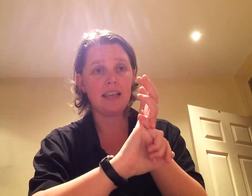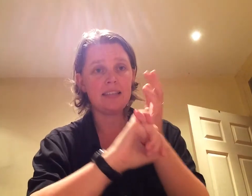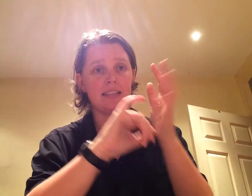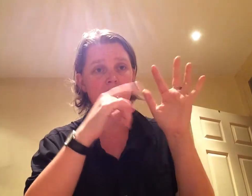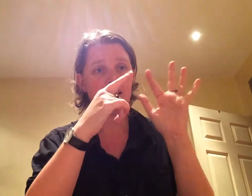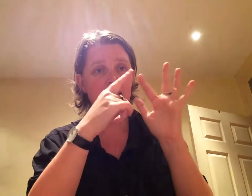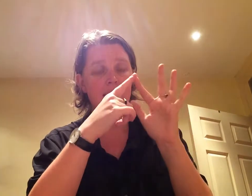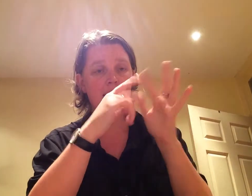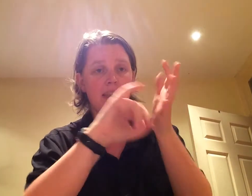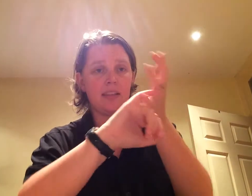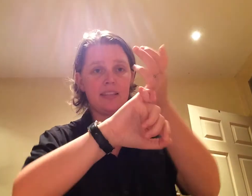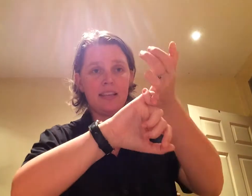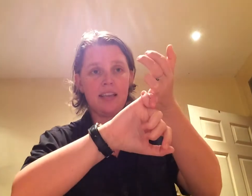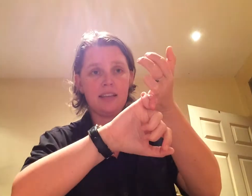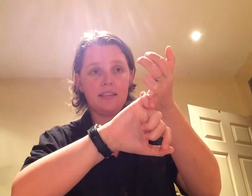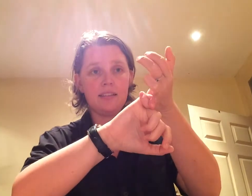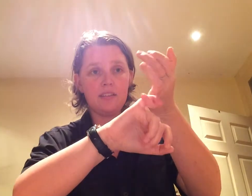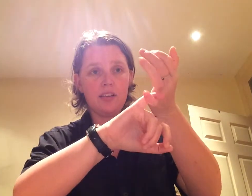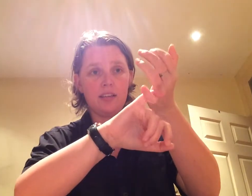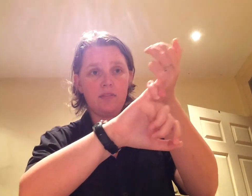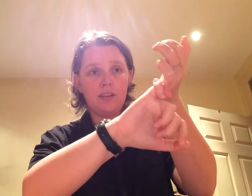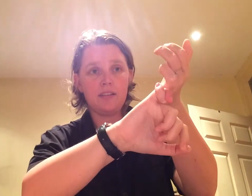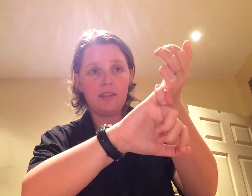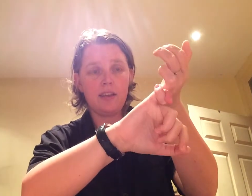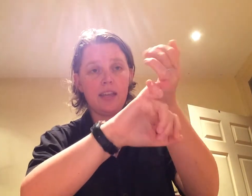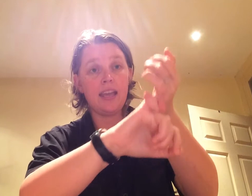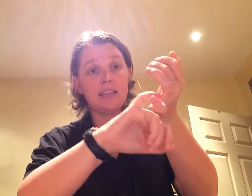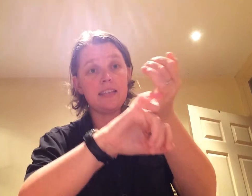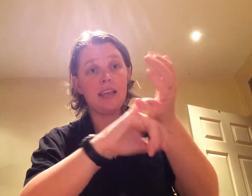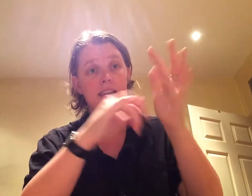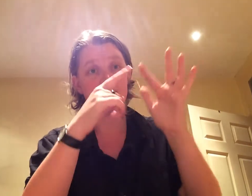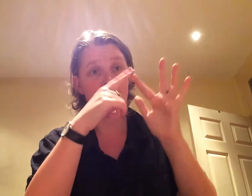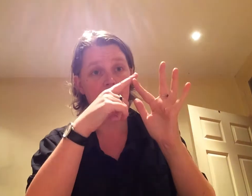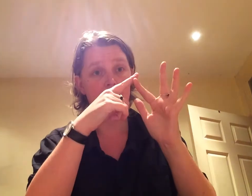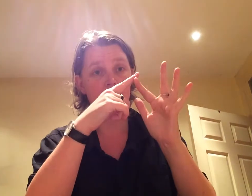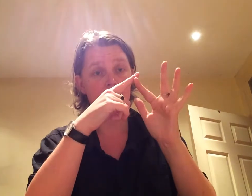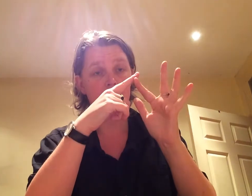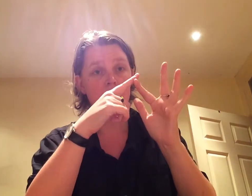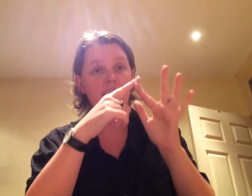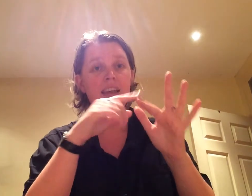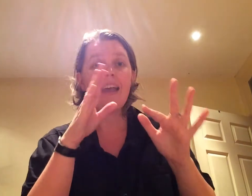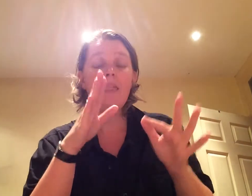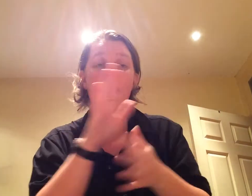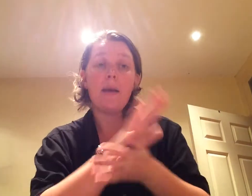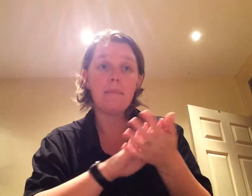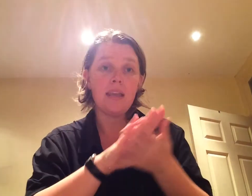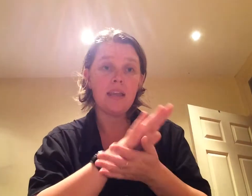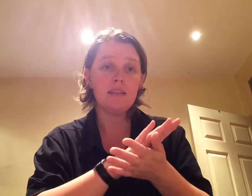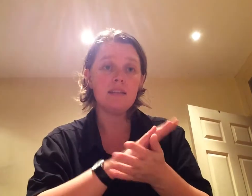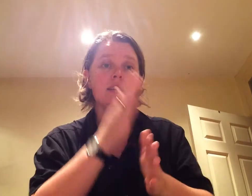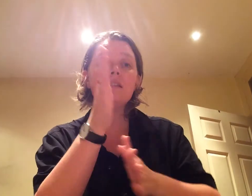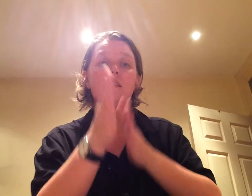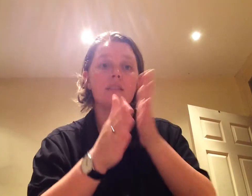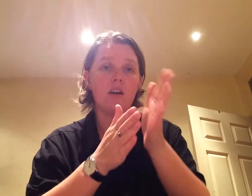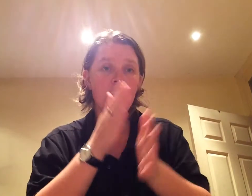SSE, and that's the letter S. So you link your fingers like that. SSE, and that means